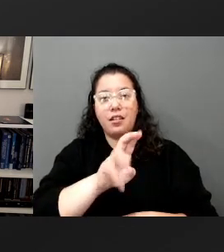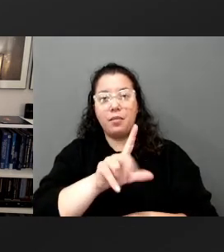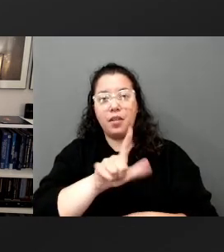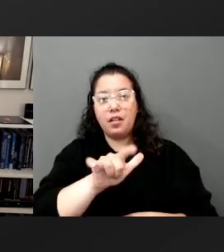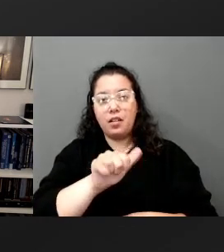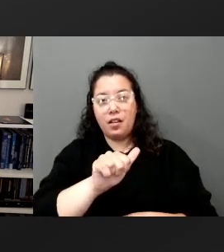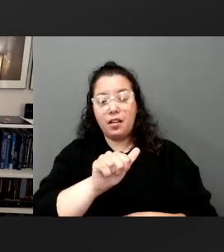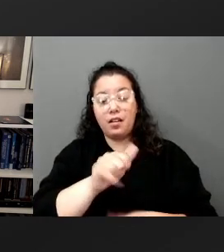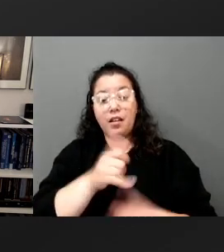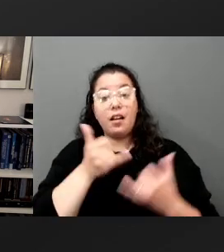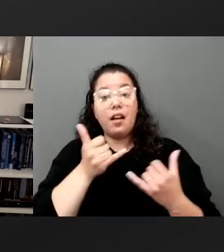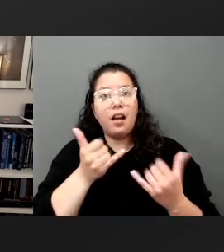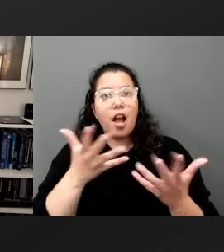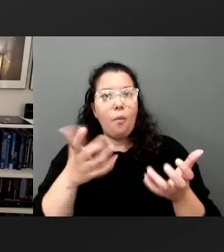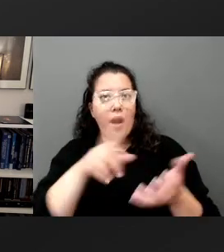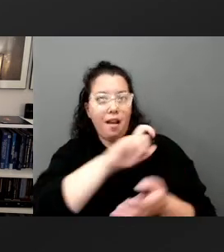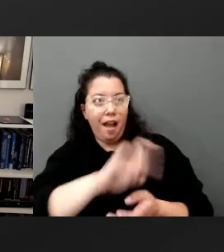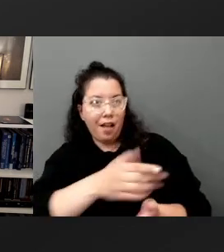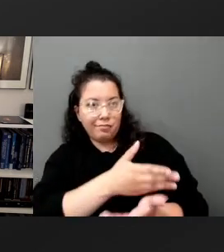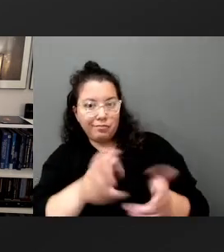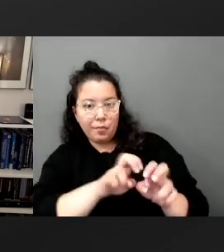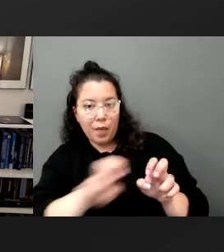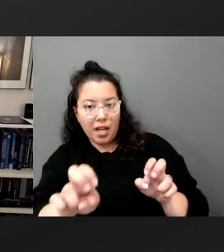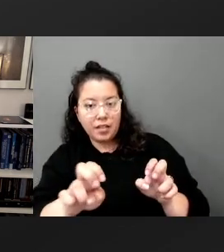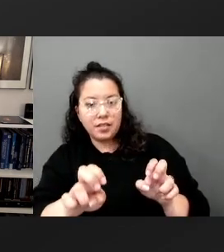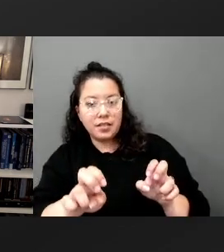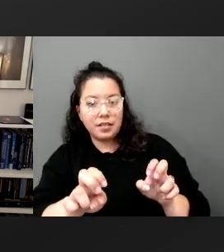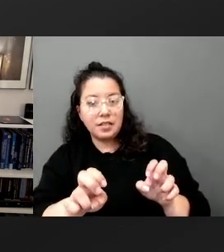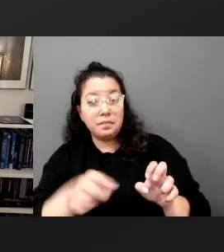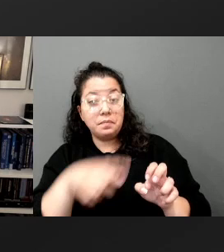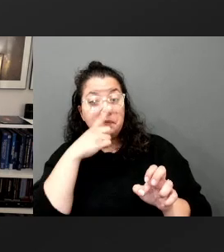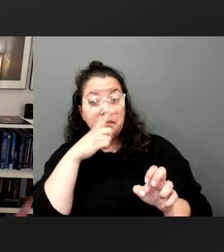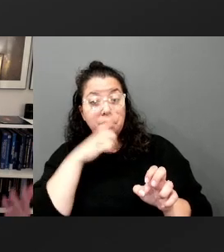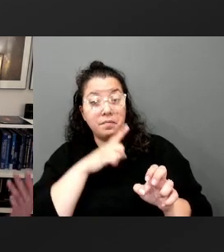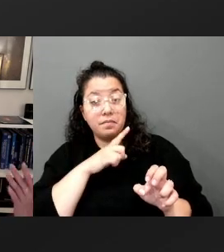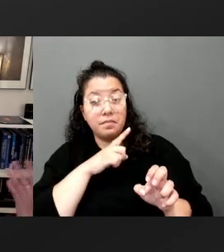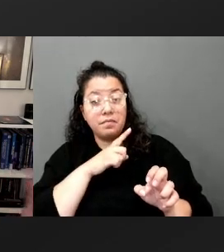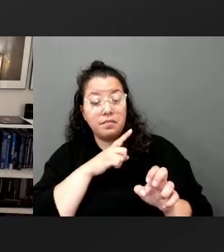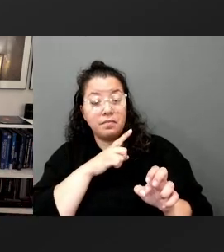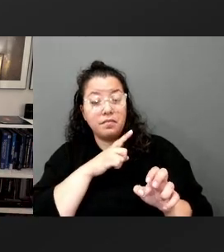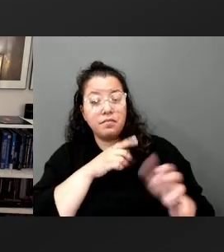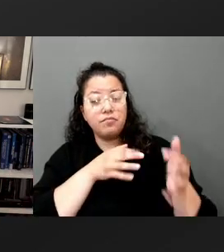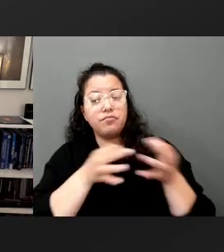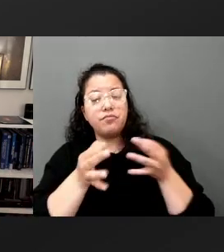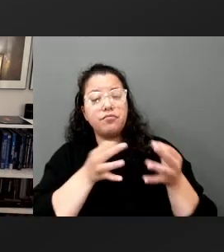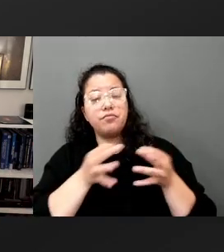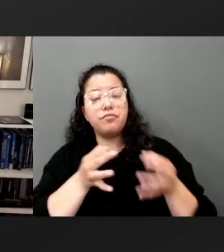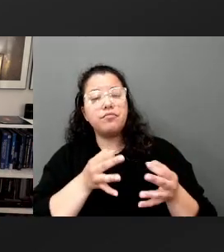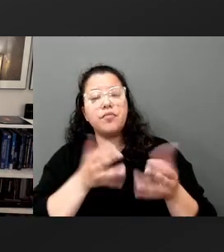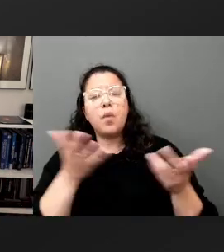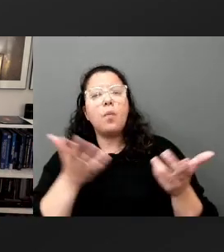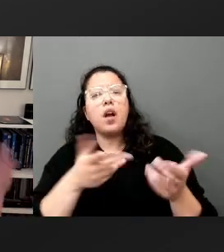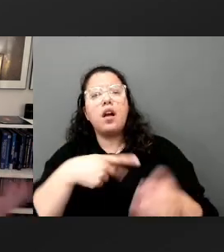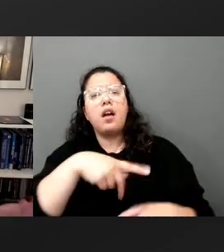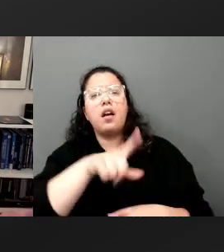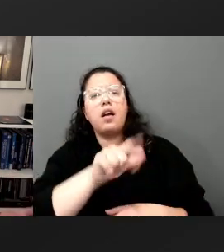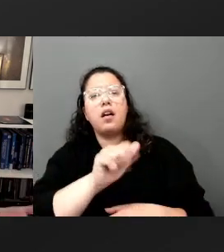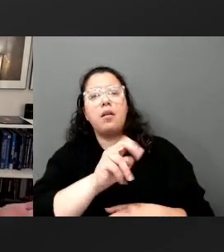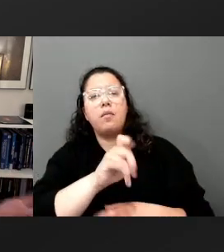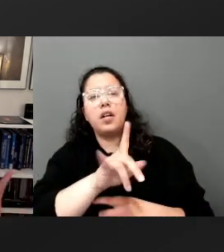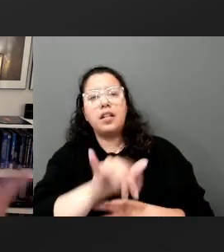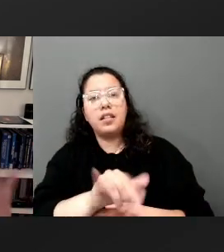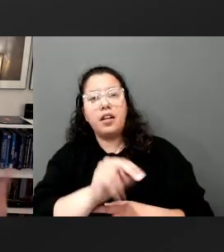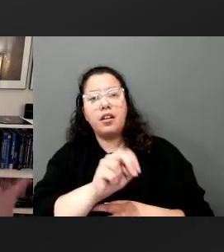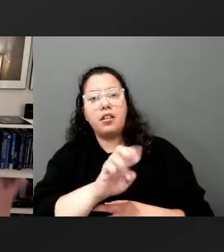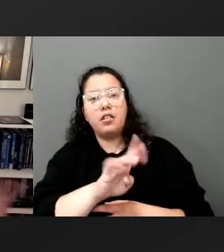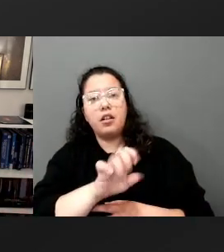our panelists. Why don't you walk the audience through what we're seeing? What is a planetary nebula? There's 2 images